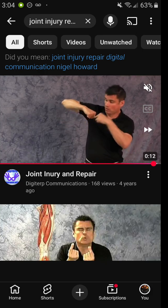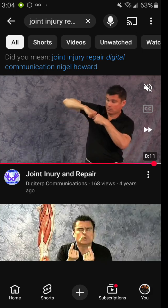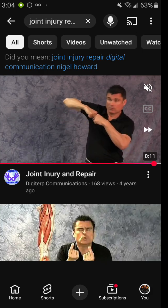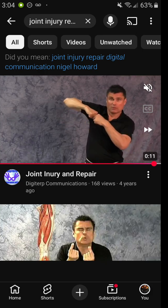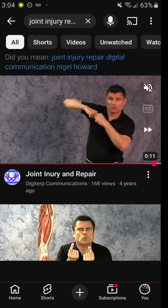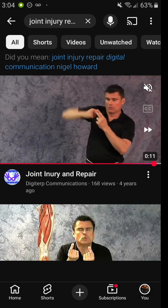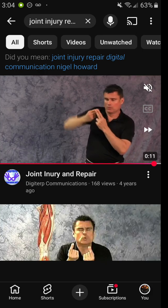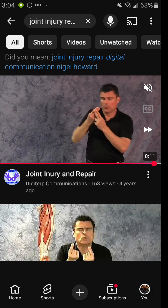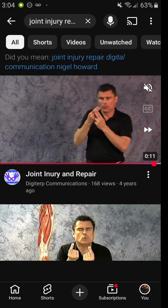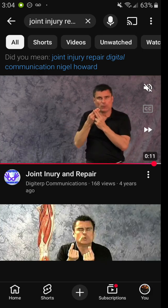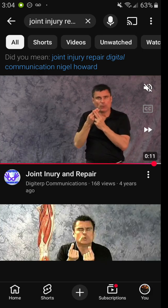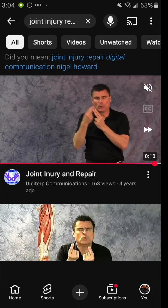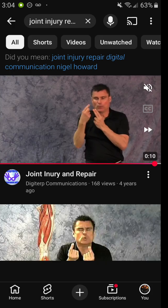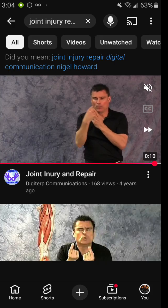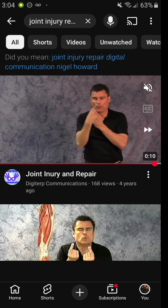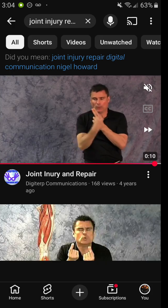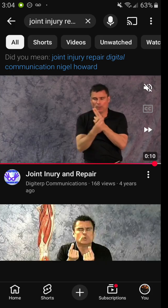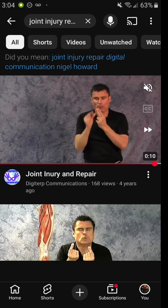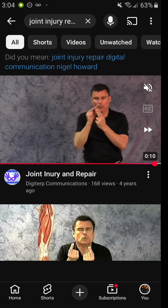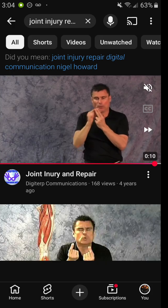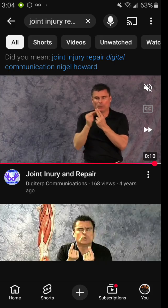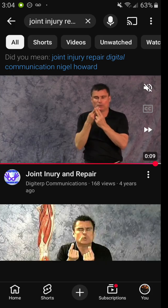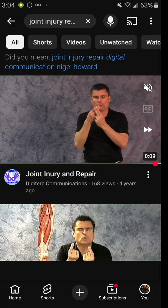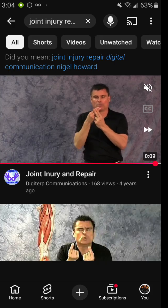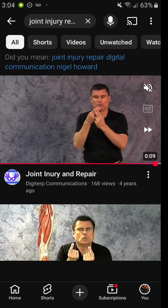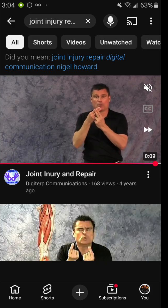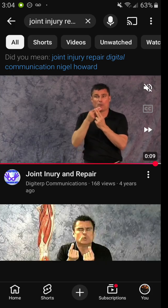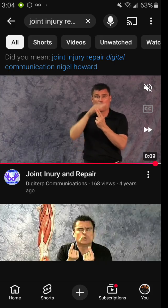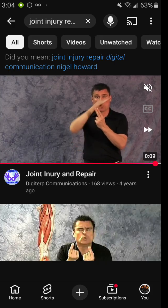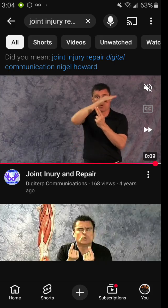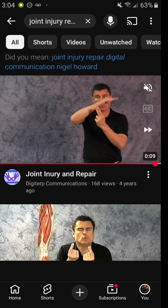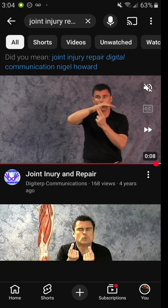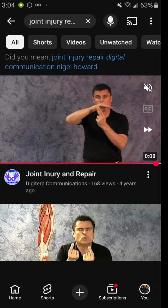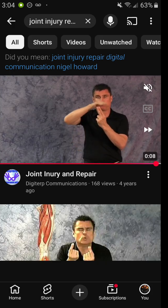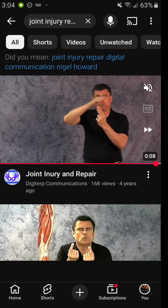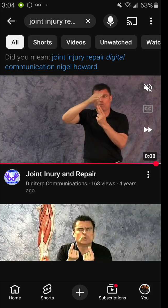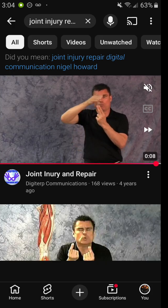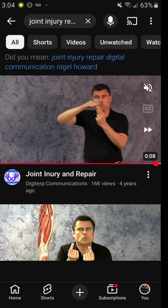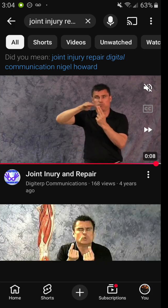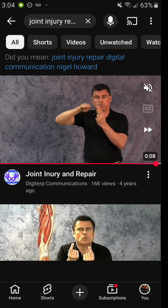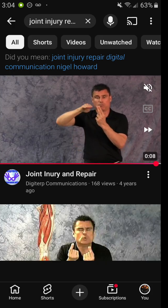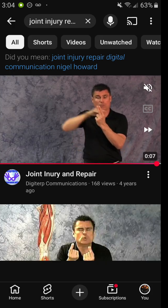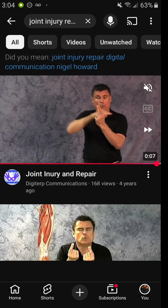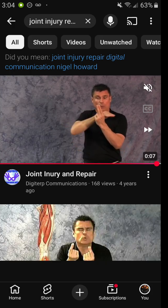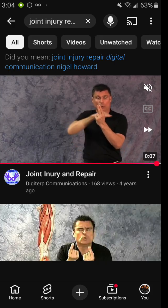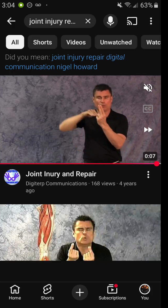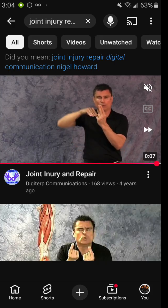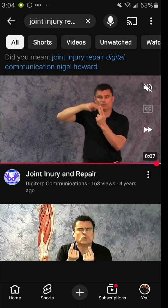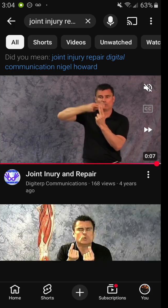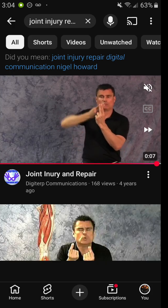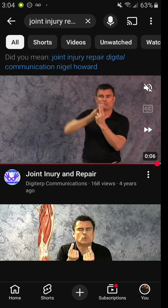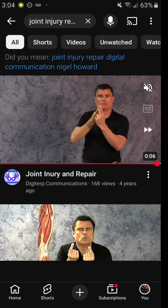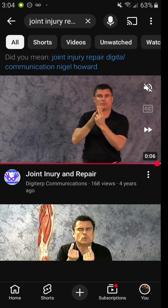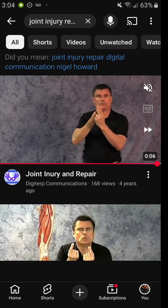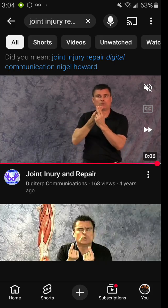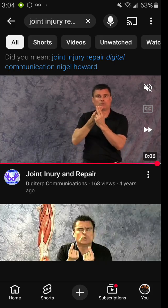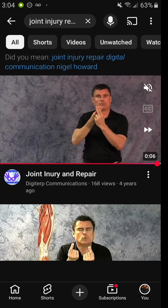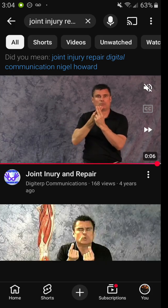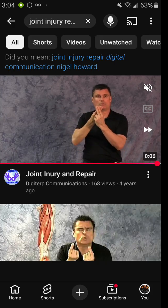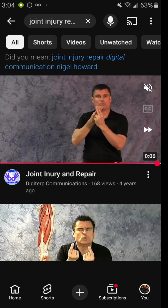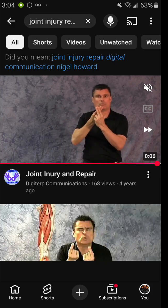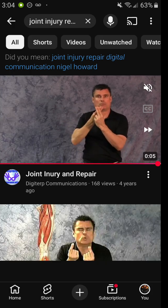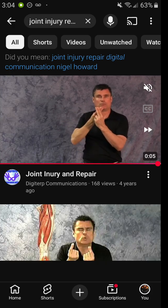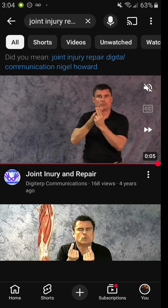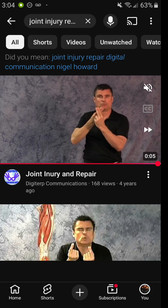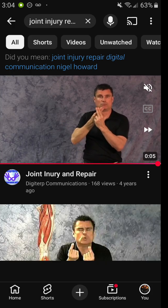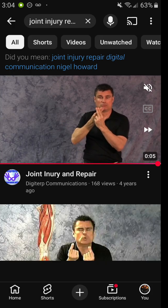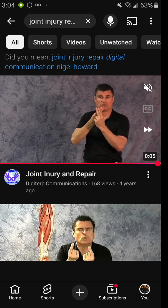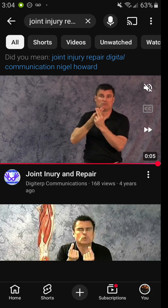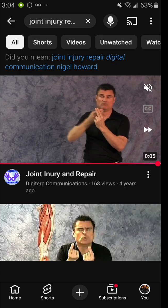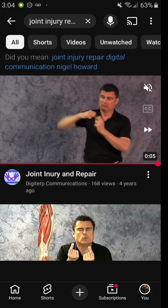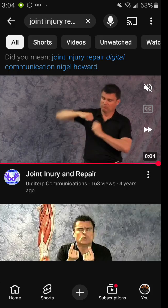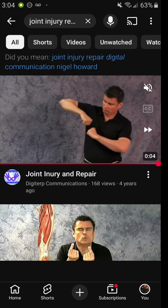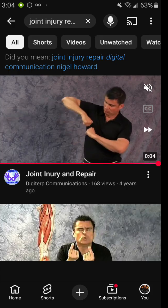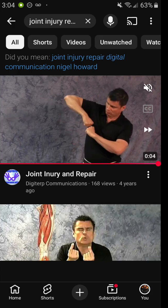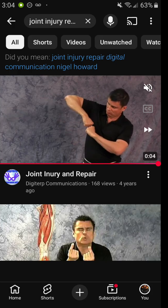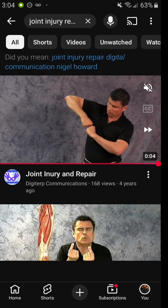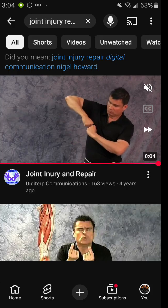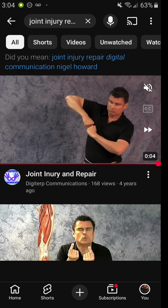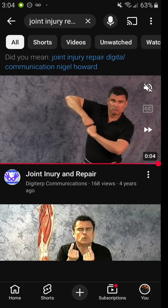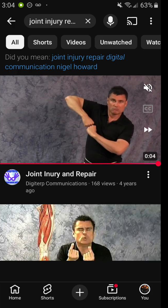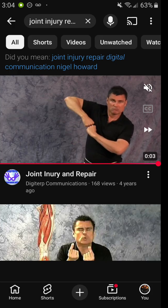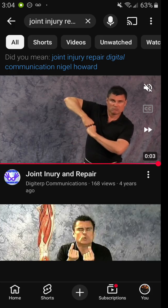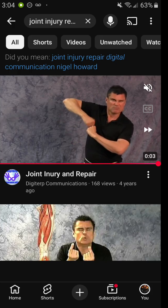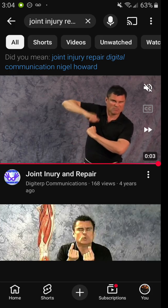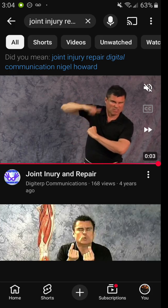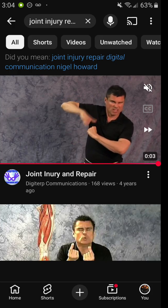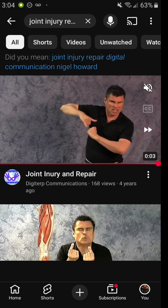you can be that snacky person and just go get some snacks,